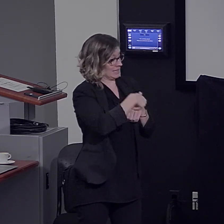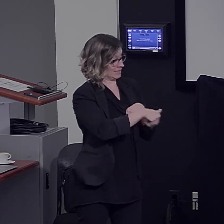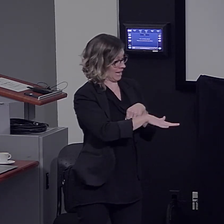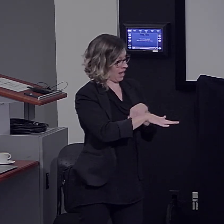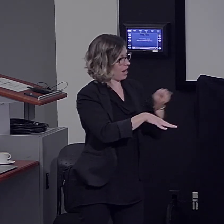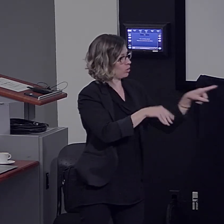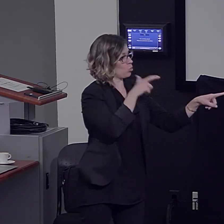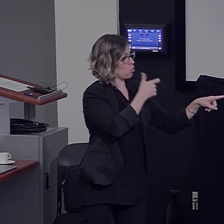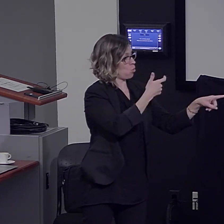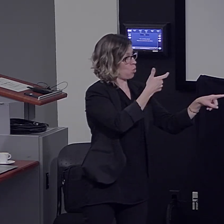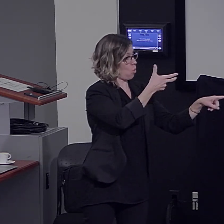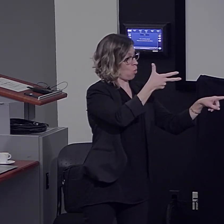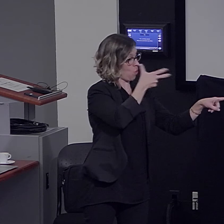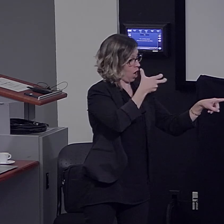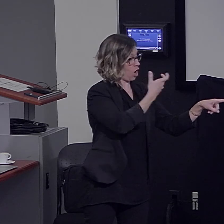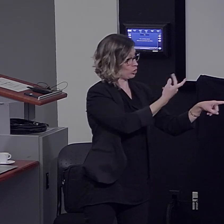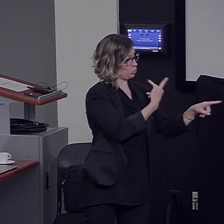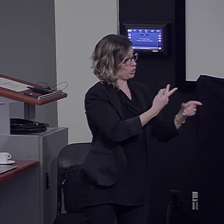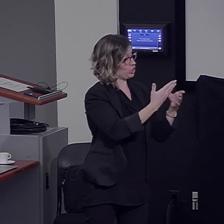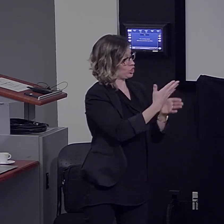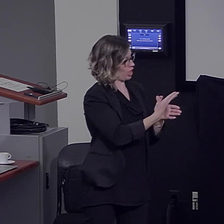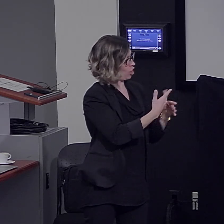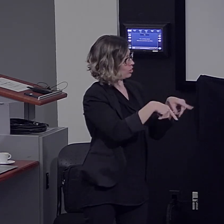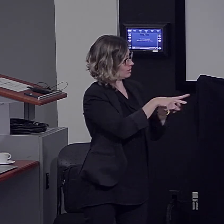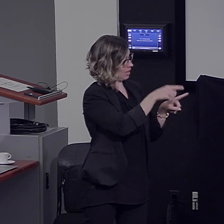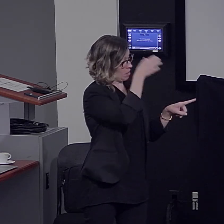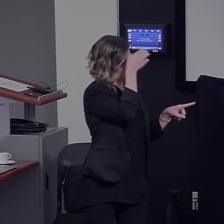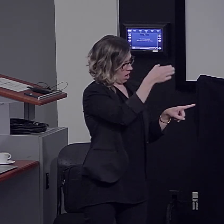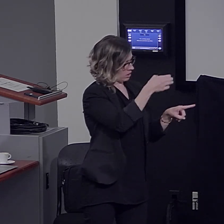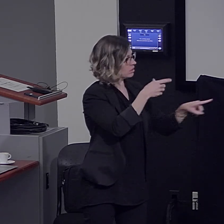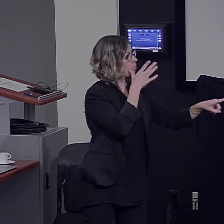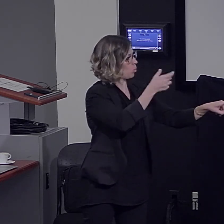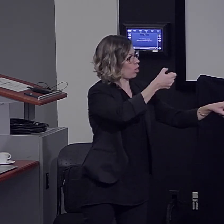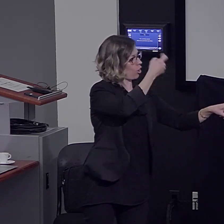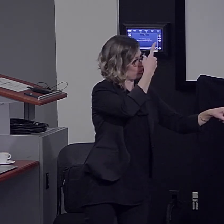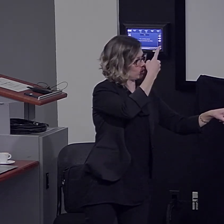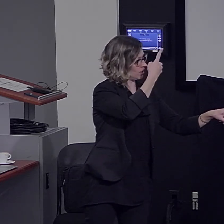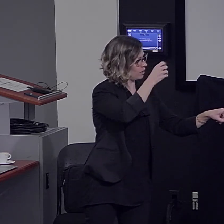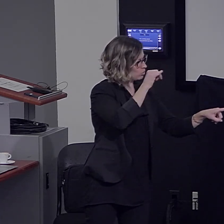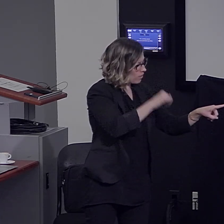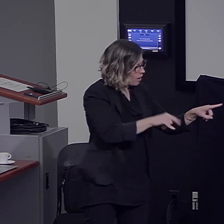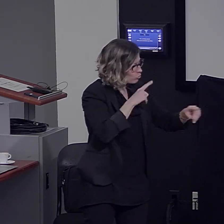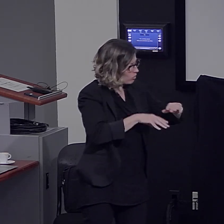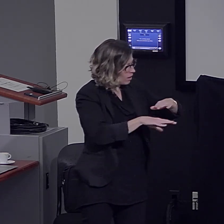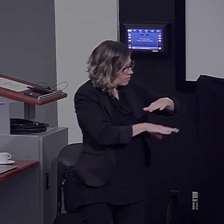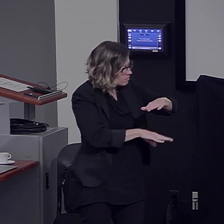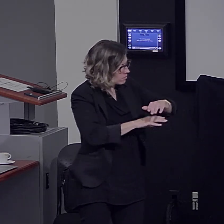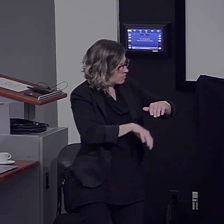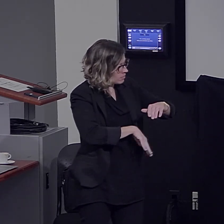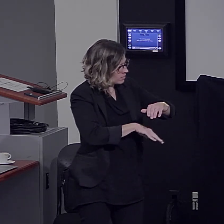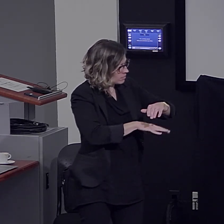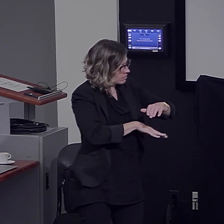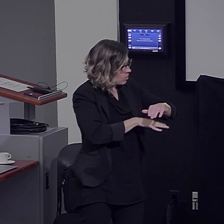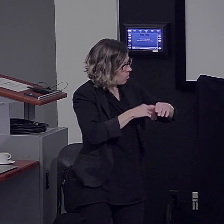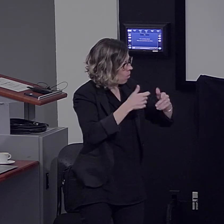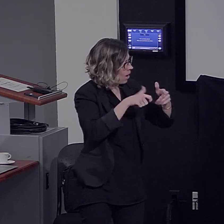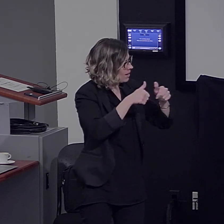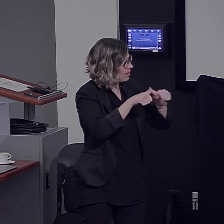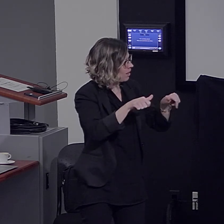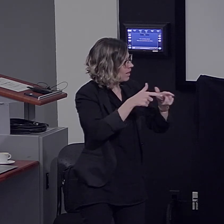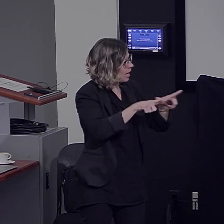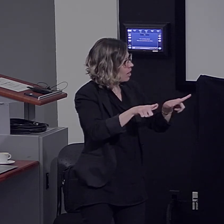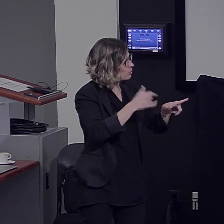sender and the receiver share the same thing. So that's the basis. Because otherwise, how it's possible that that's